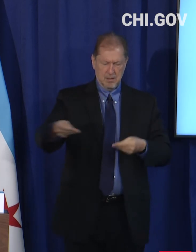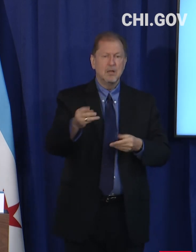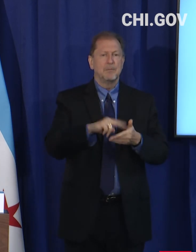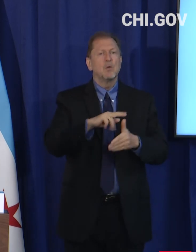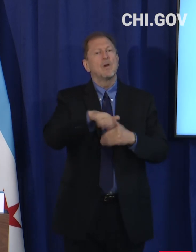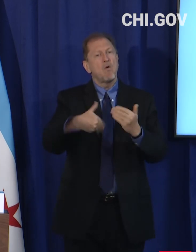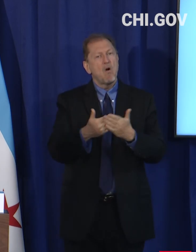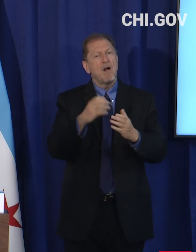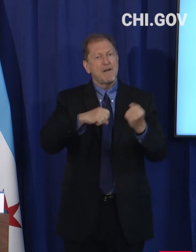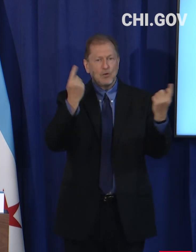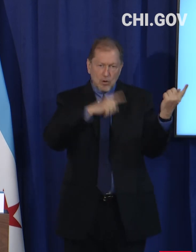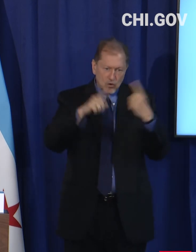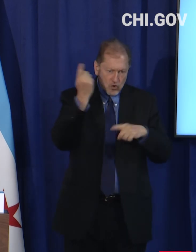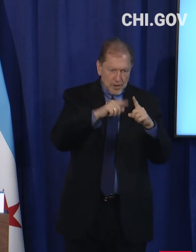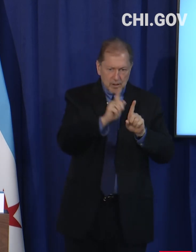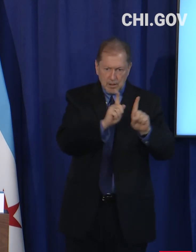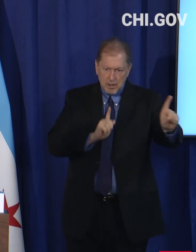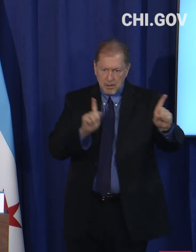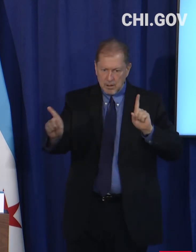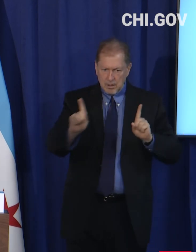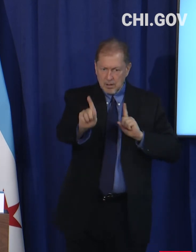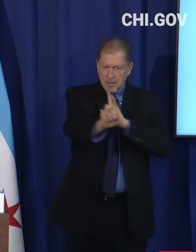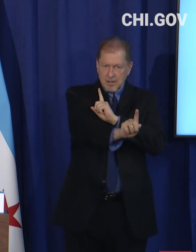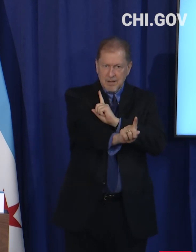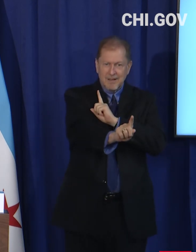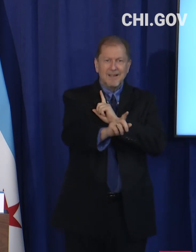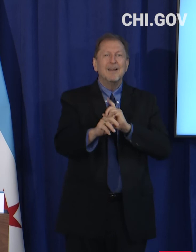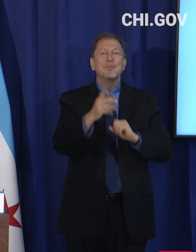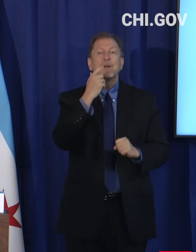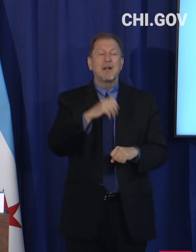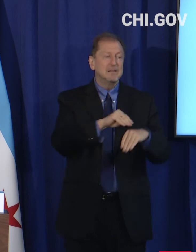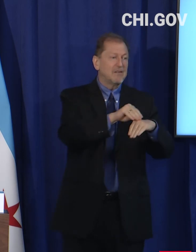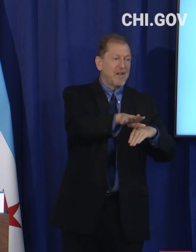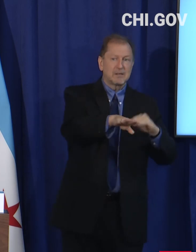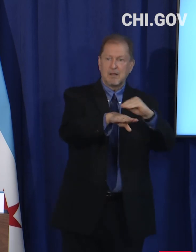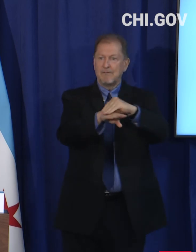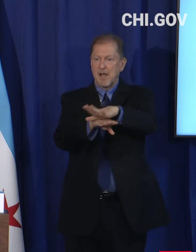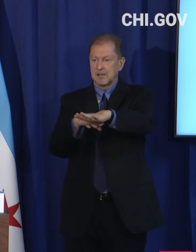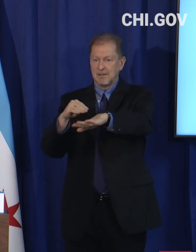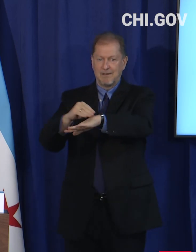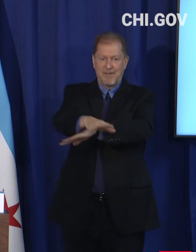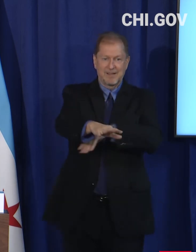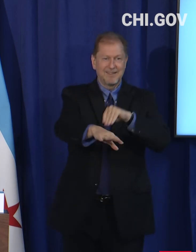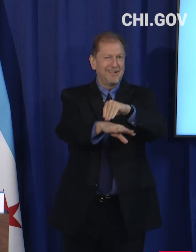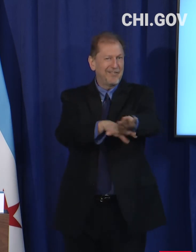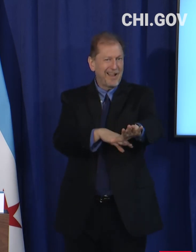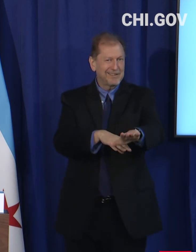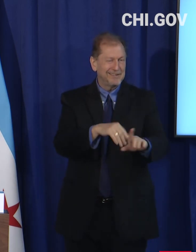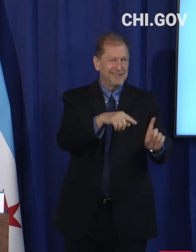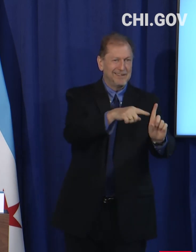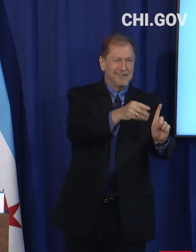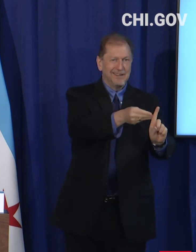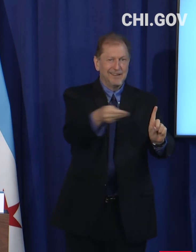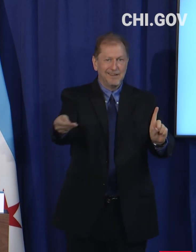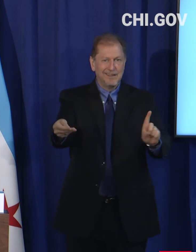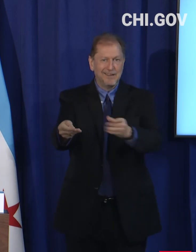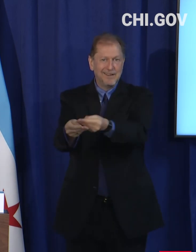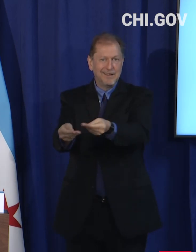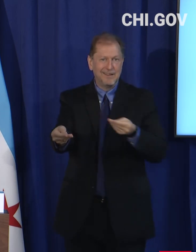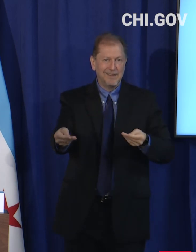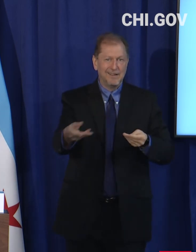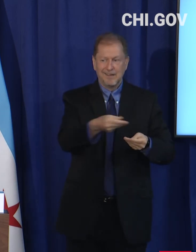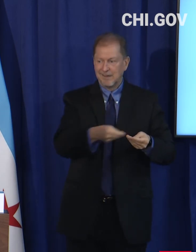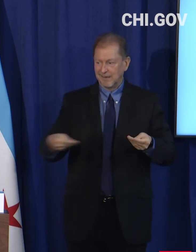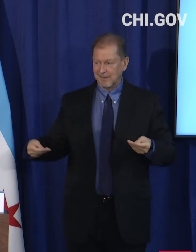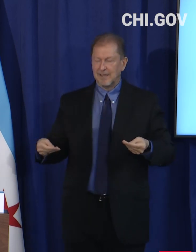together because everything that we do affects someone that we come in proximate contact with. We